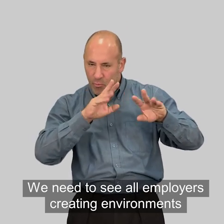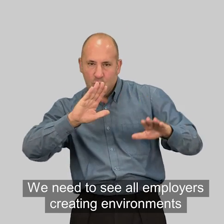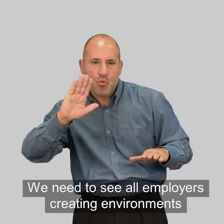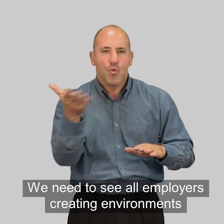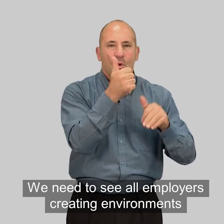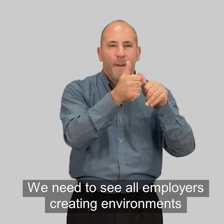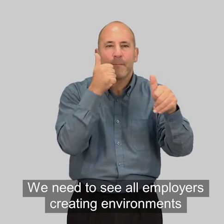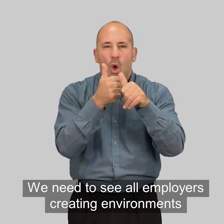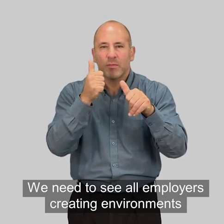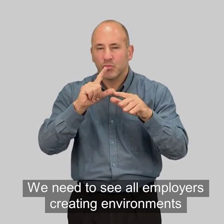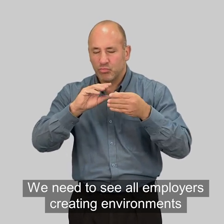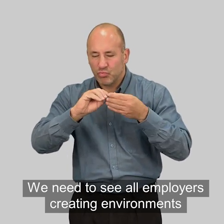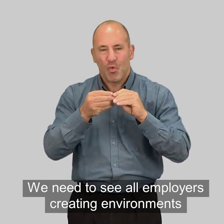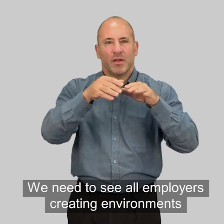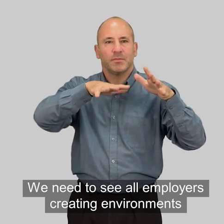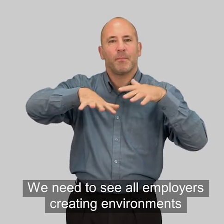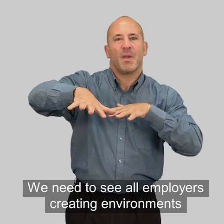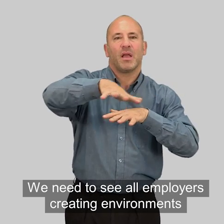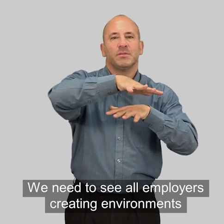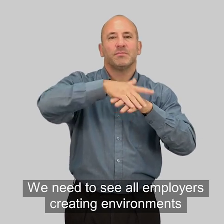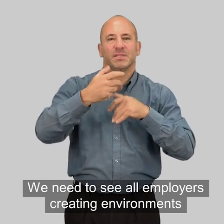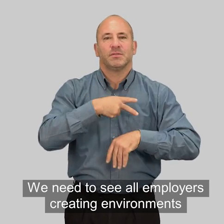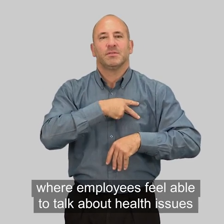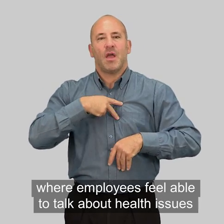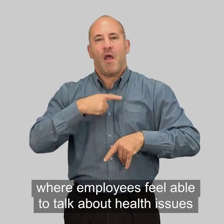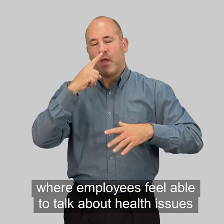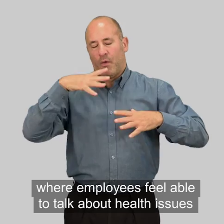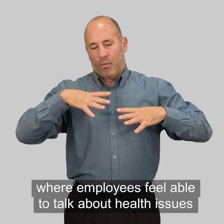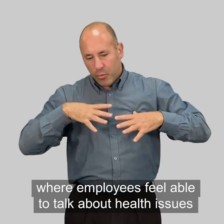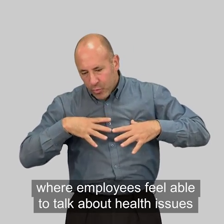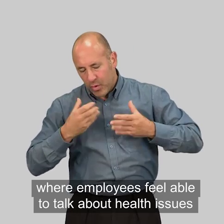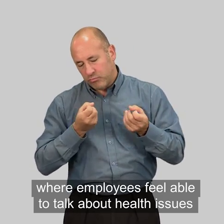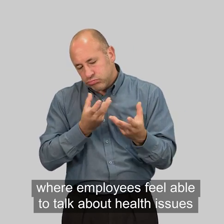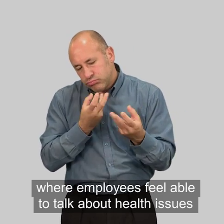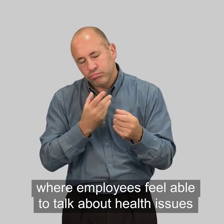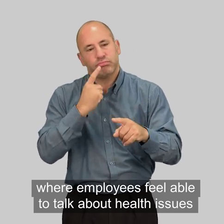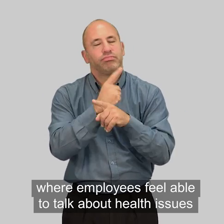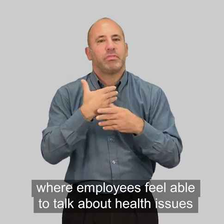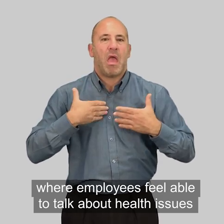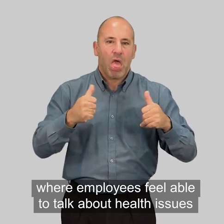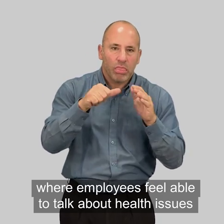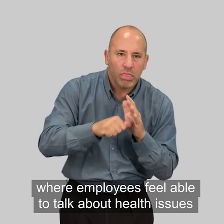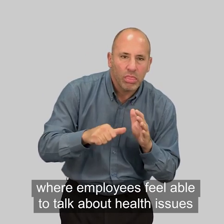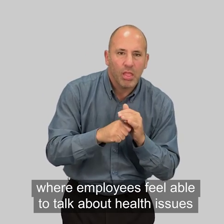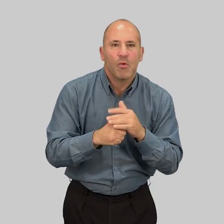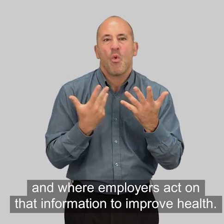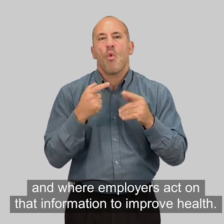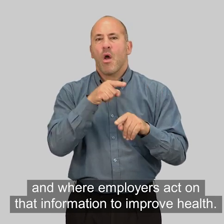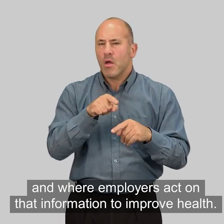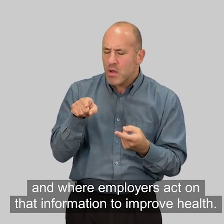We need to see all employers creating environments where employees feel able to talk about health issues, and where